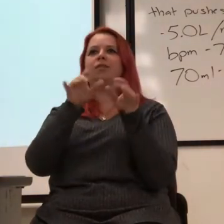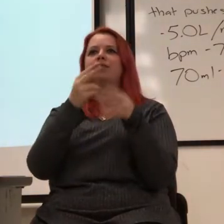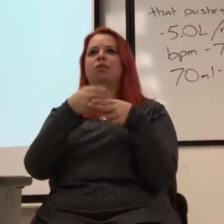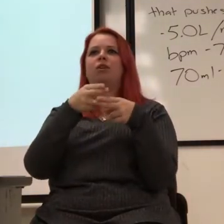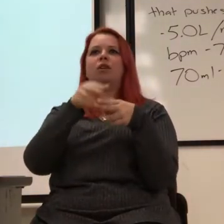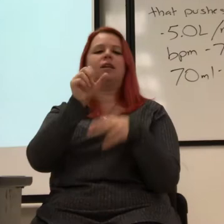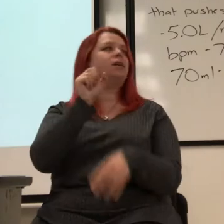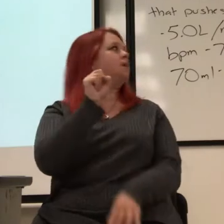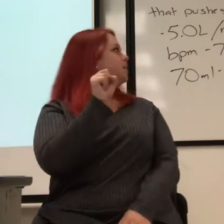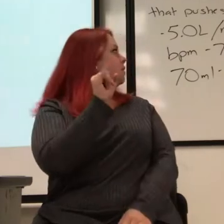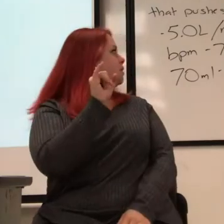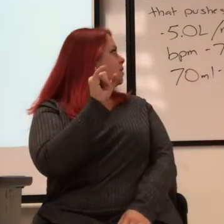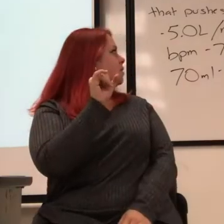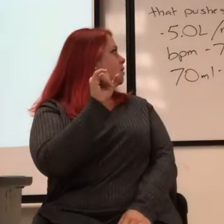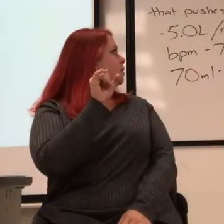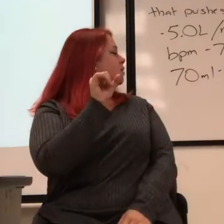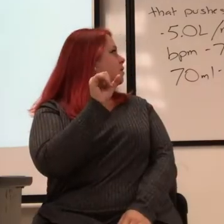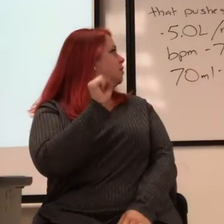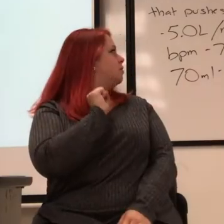systole.